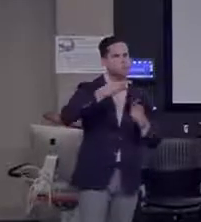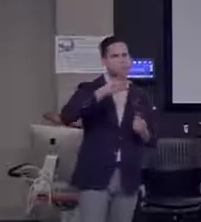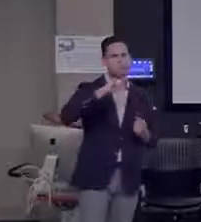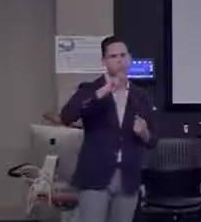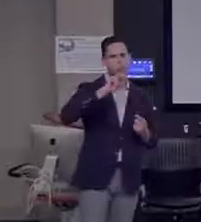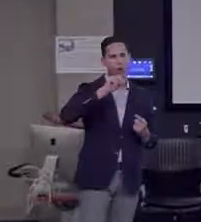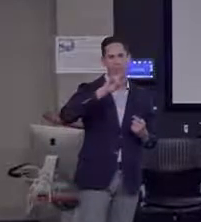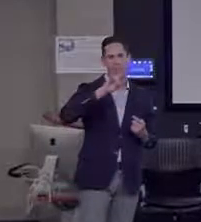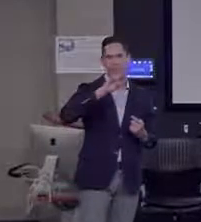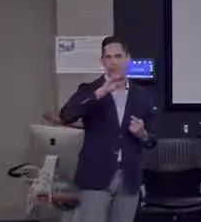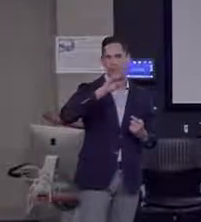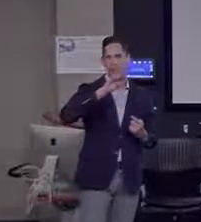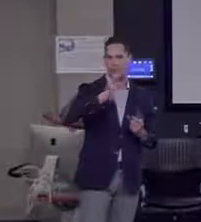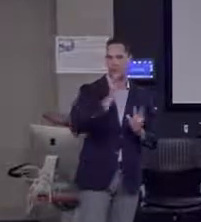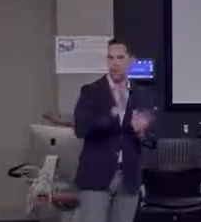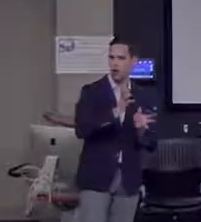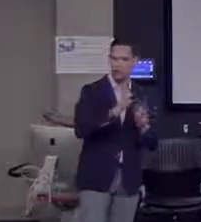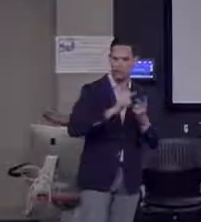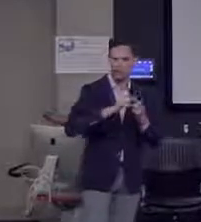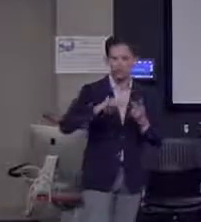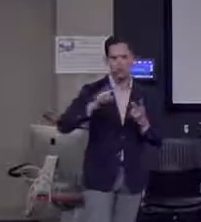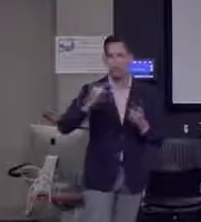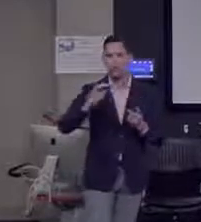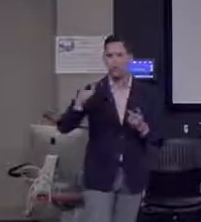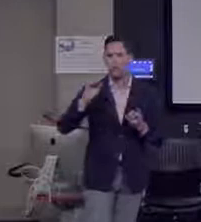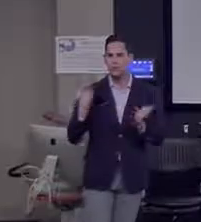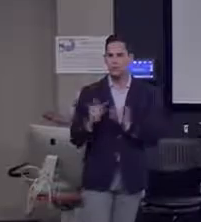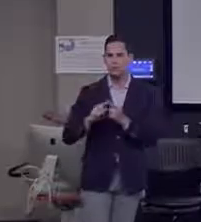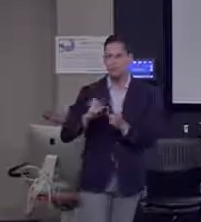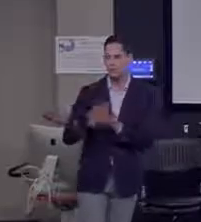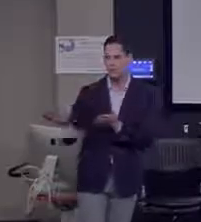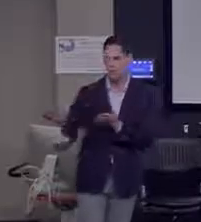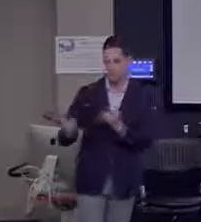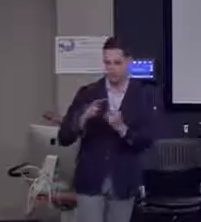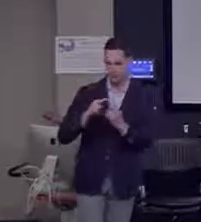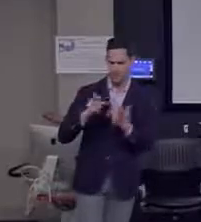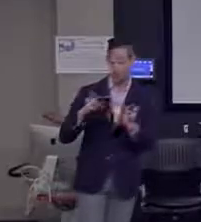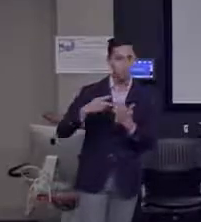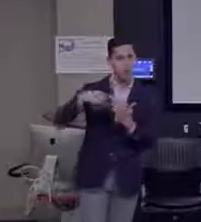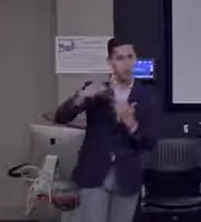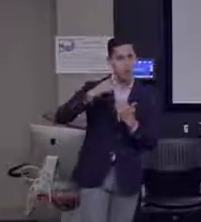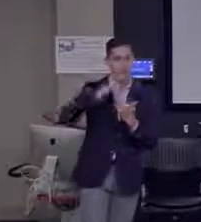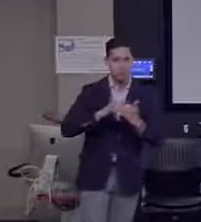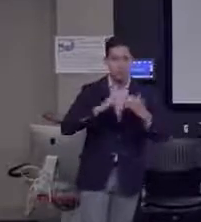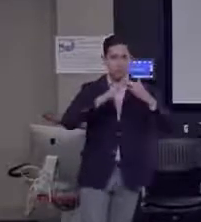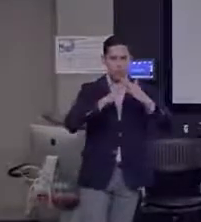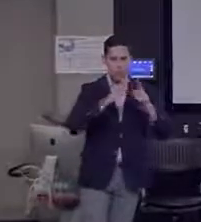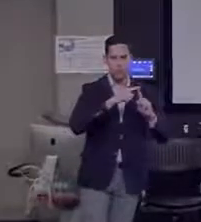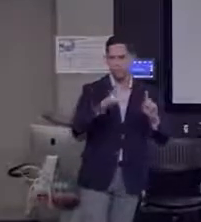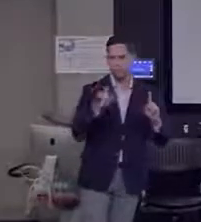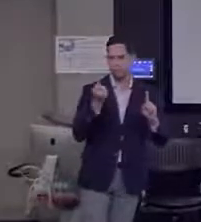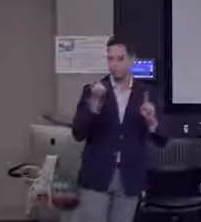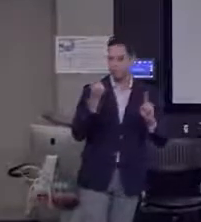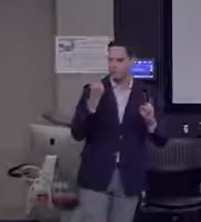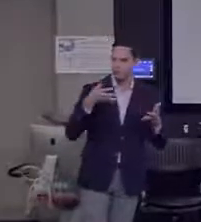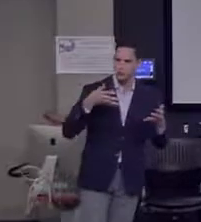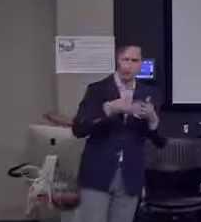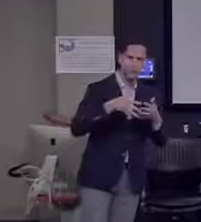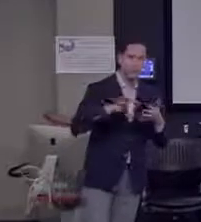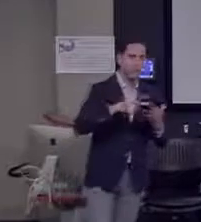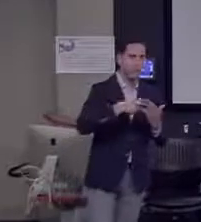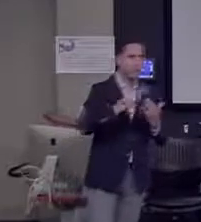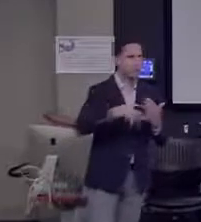Too Small to Fail. And while if you look at the details of what they're doing, they get this too. They understand that it's about